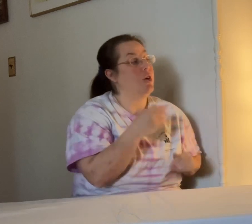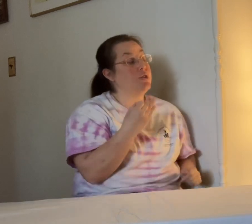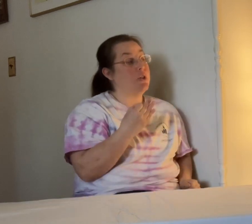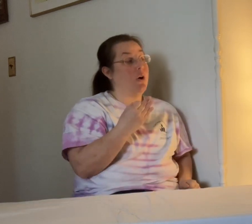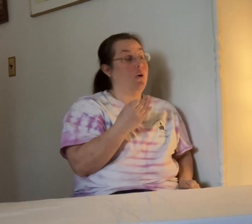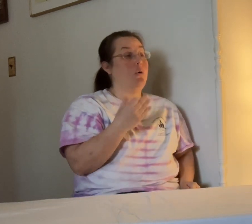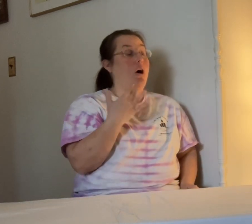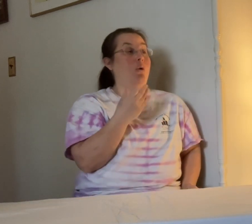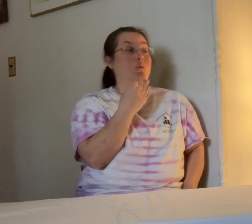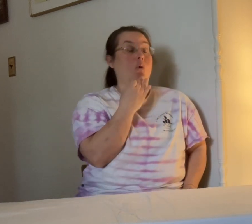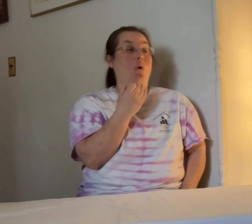So a